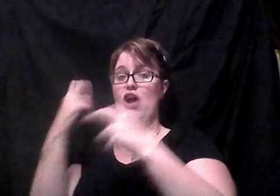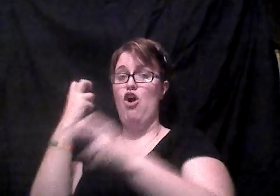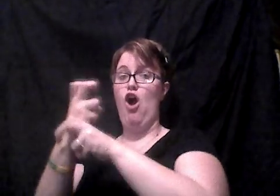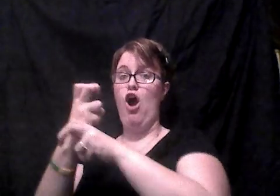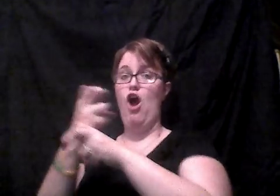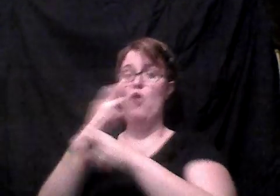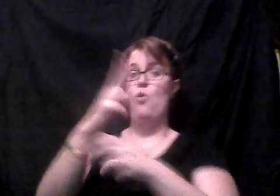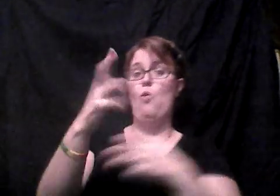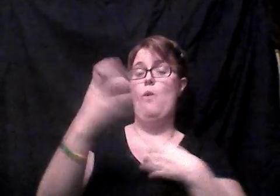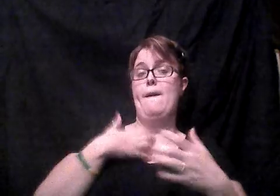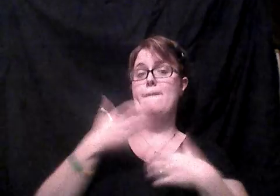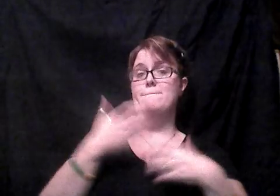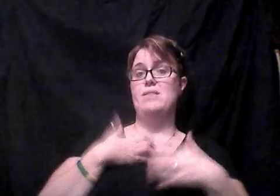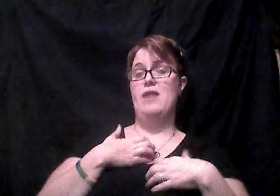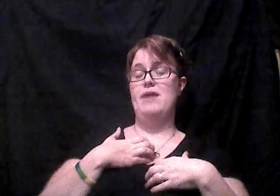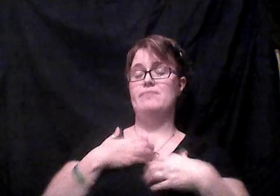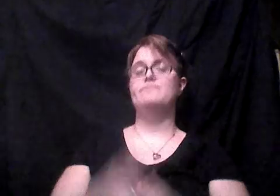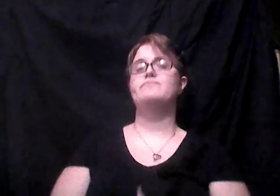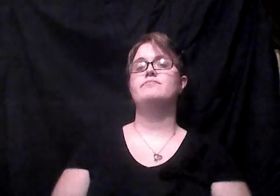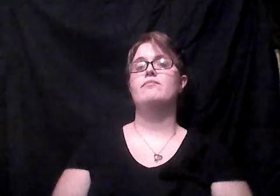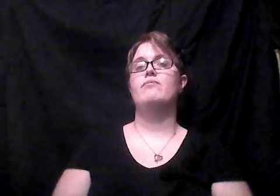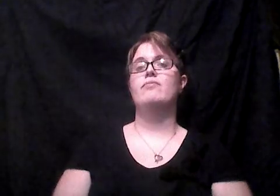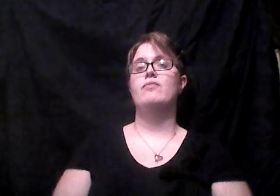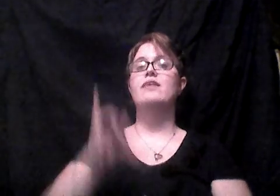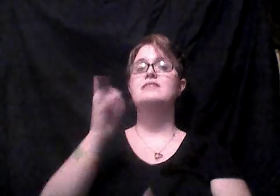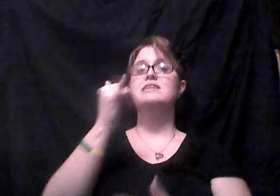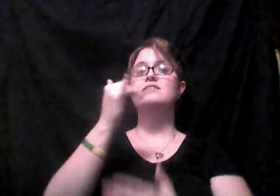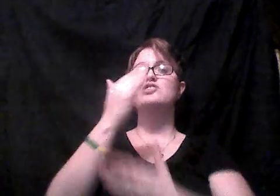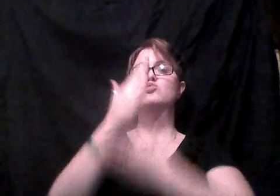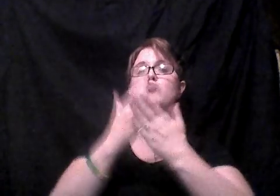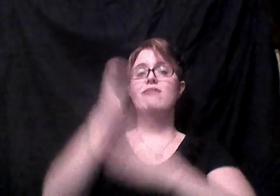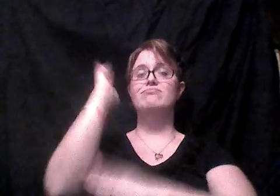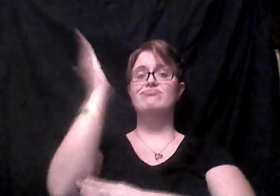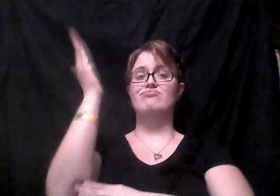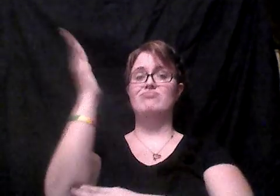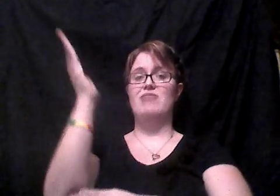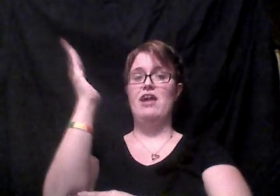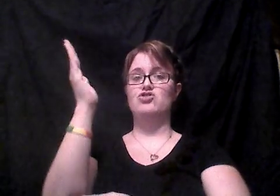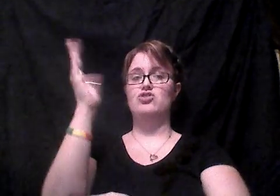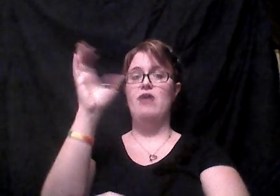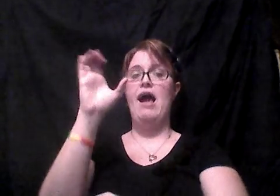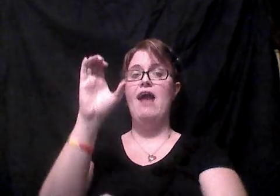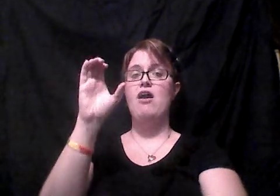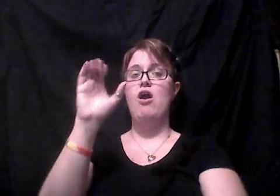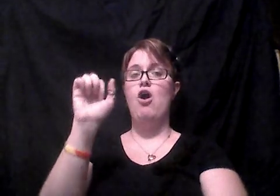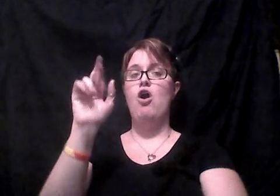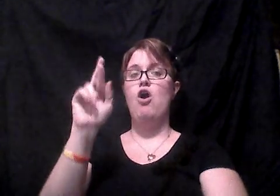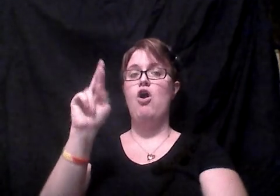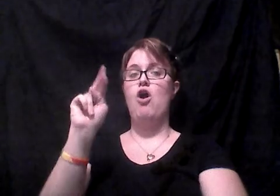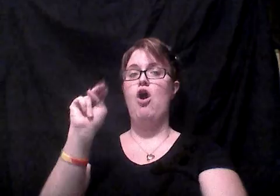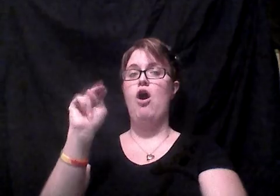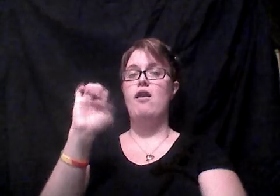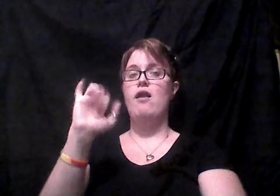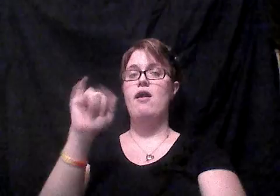Now, I told you this is part of the lecture series at Carnegie Mellon University. And it's important for you to know why I gave the talk.